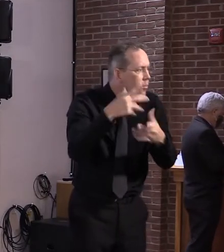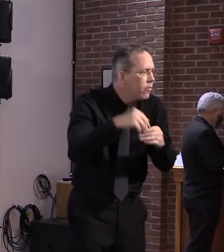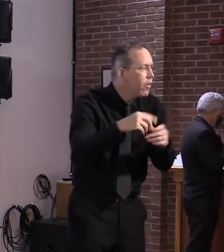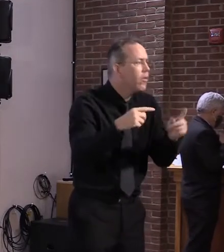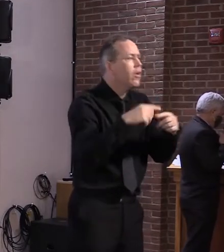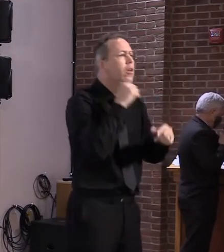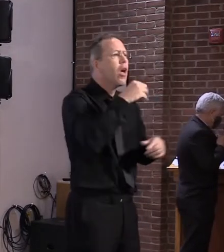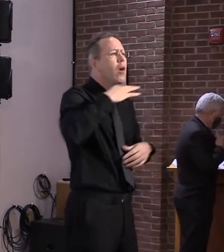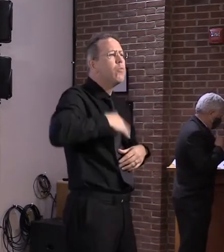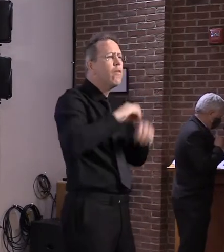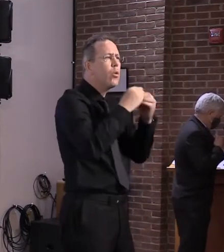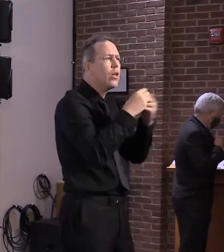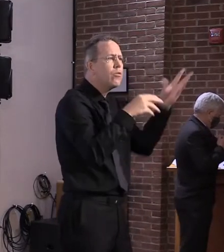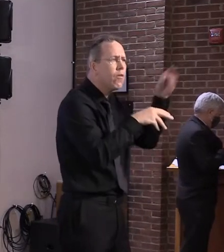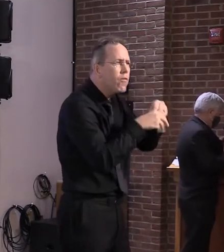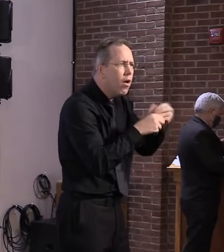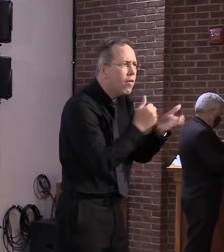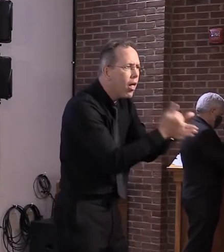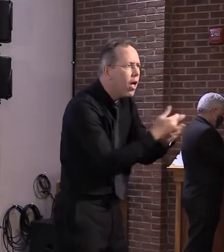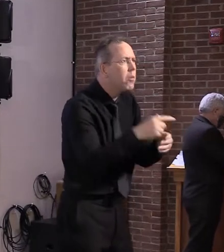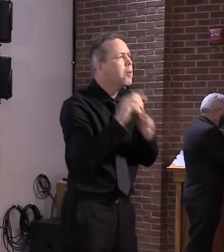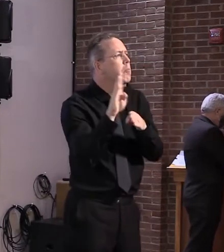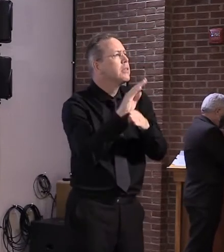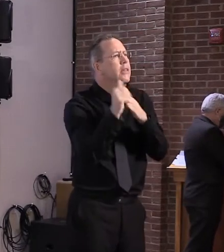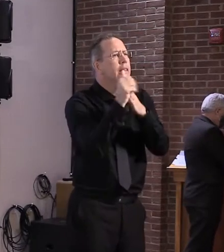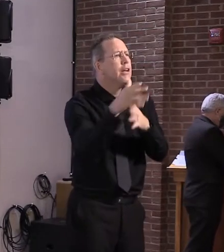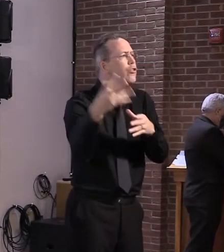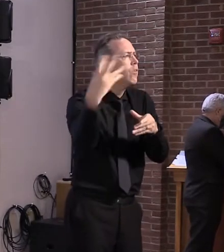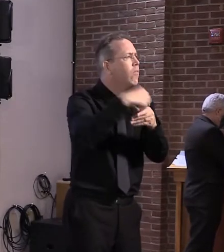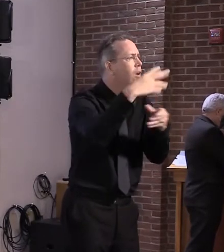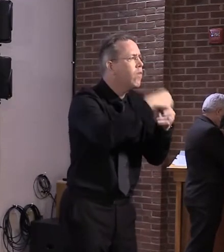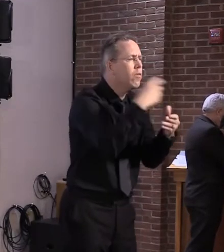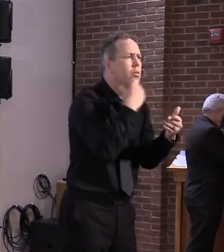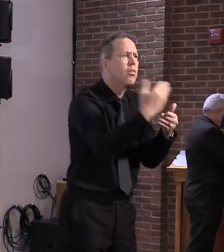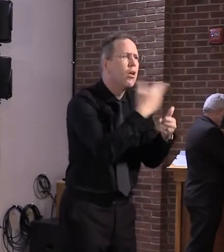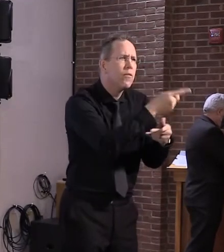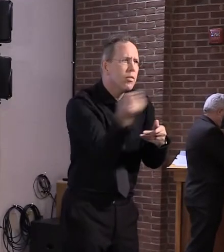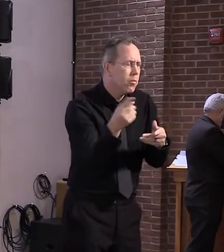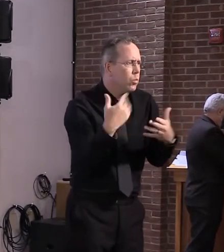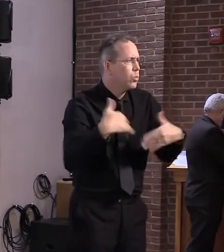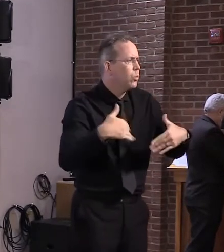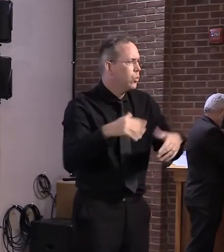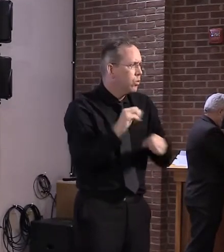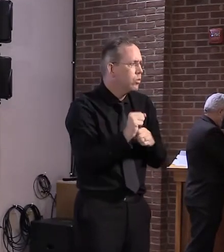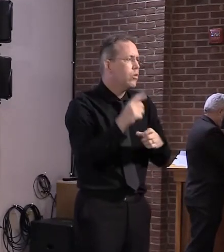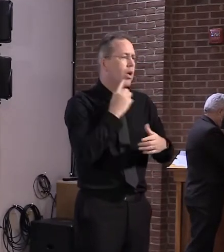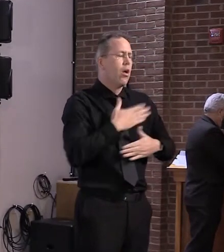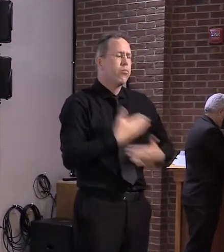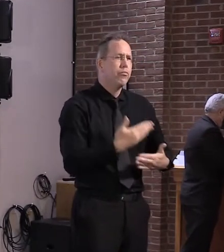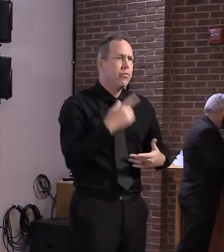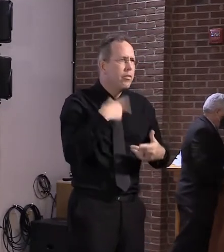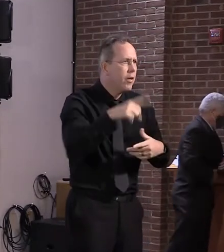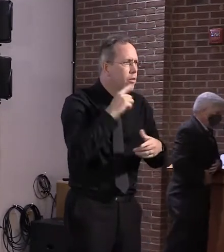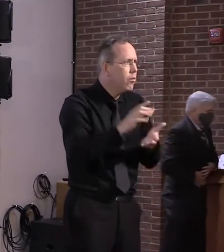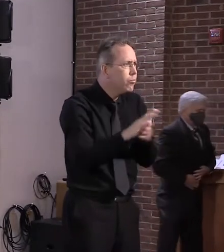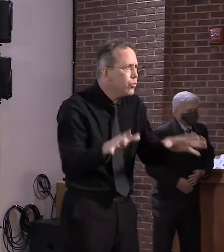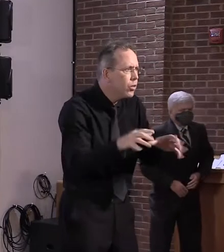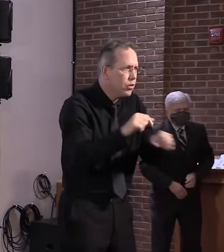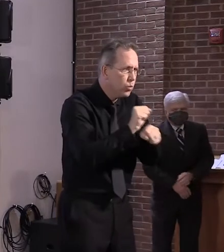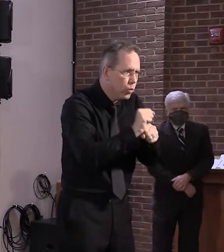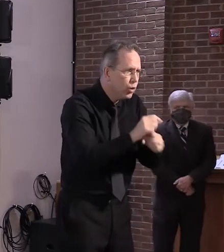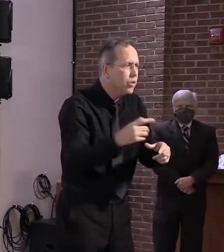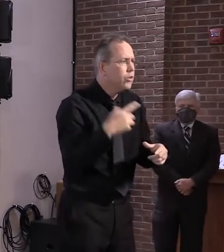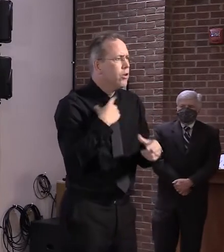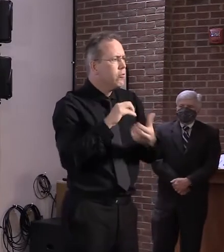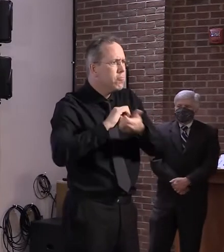help their neighbors, sacrificed to save lives, and stayed united against this virus. This has not